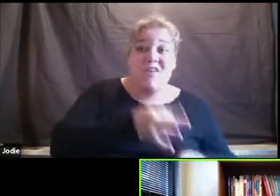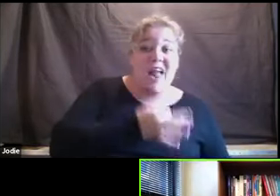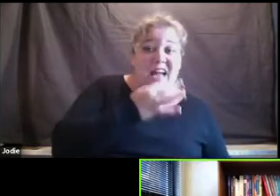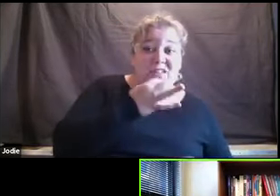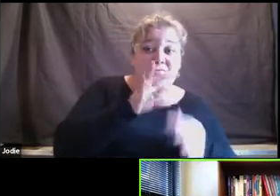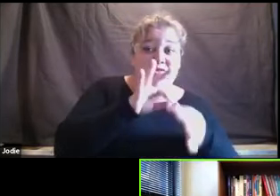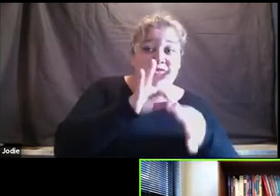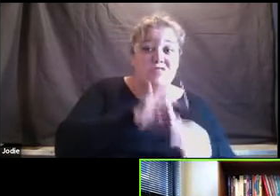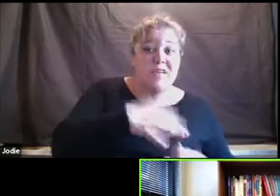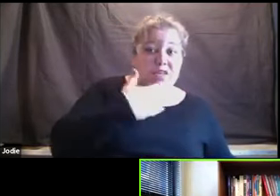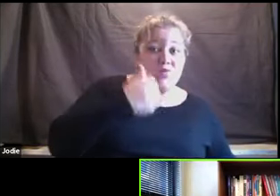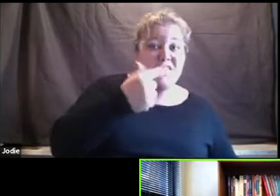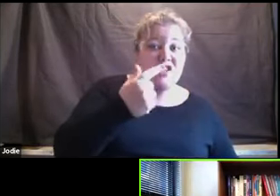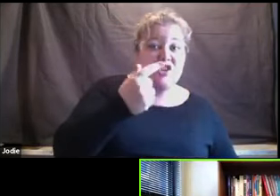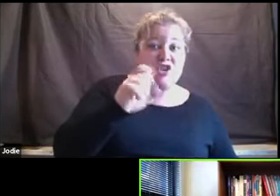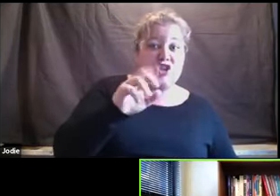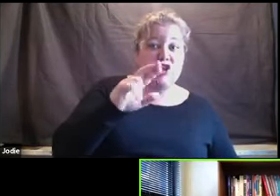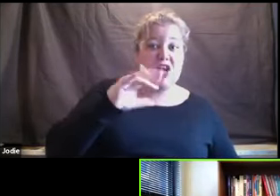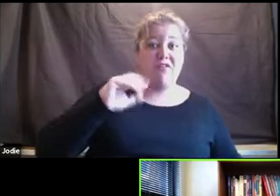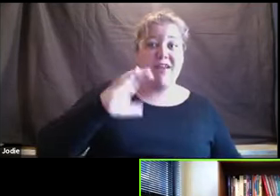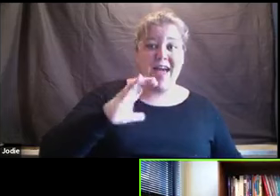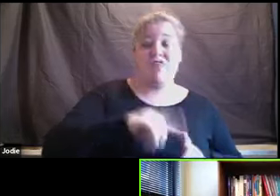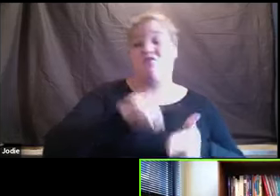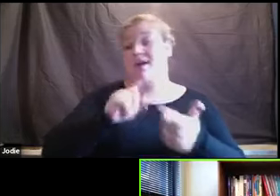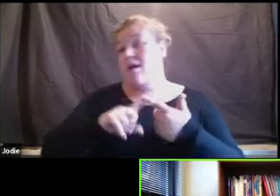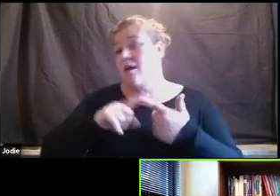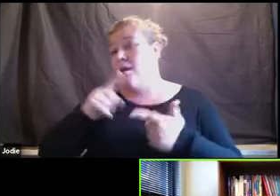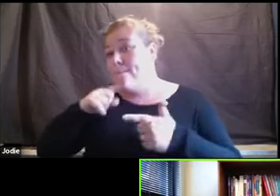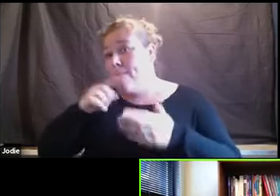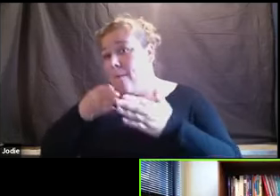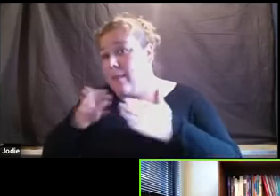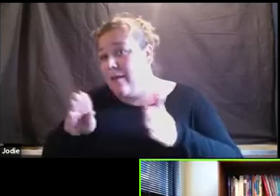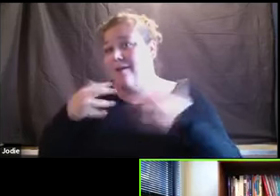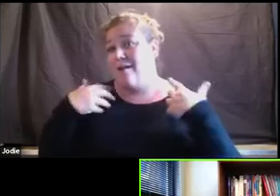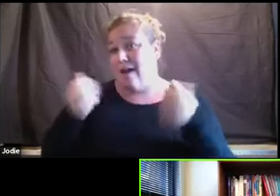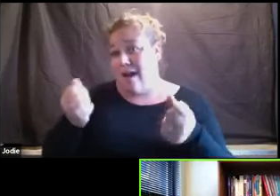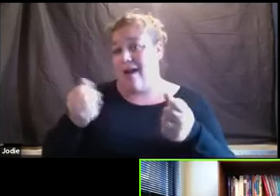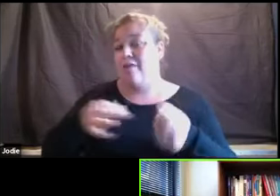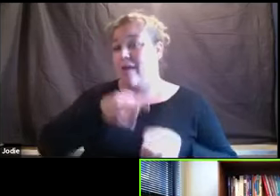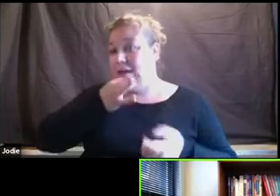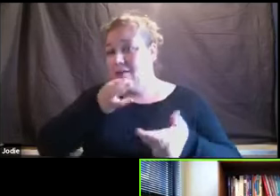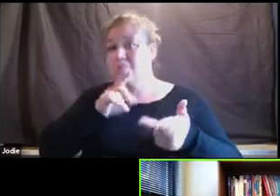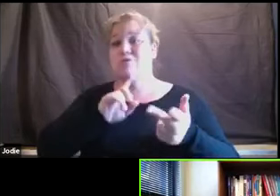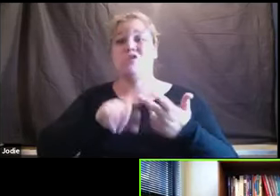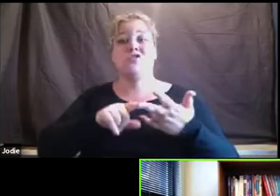and infectious disease, the public health experts, the staff and